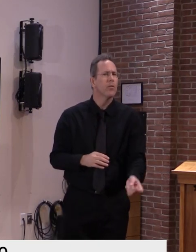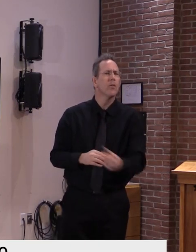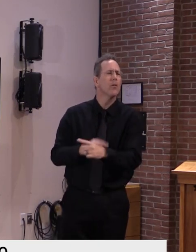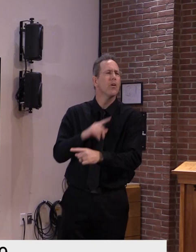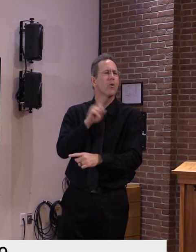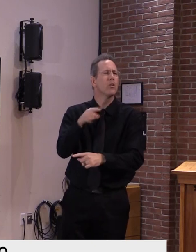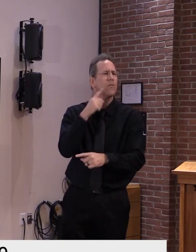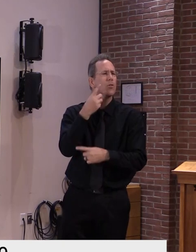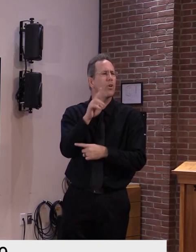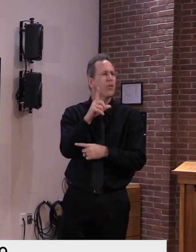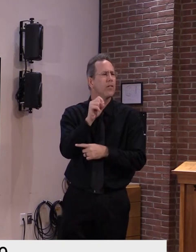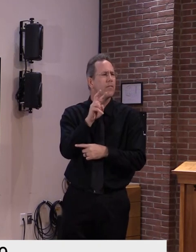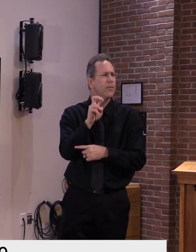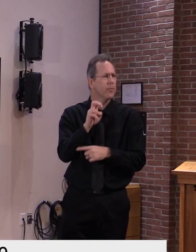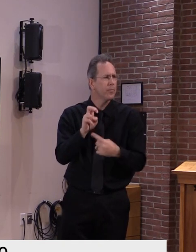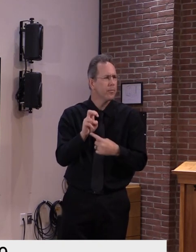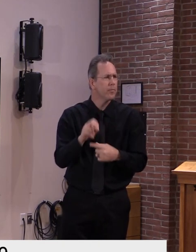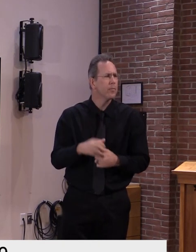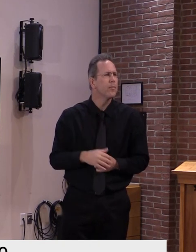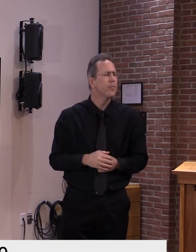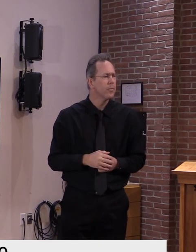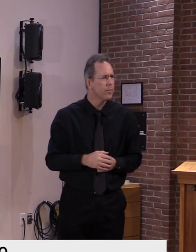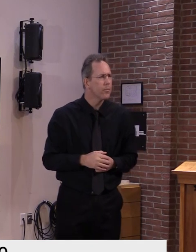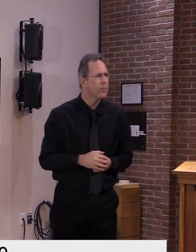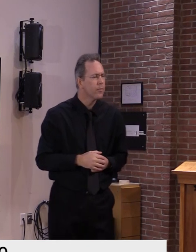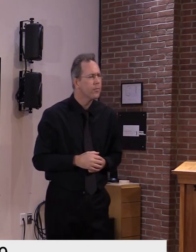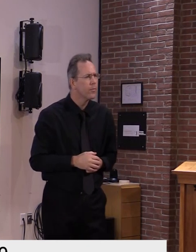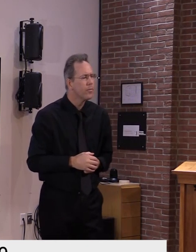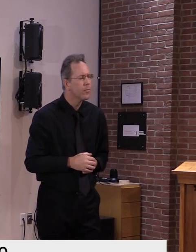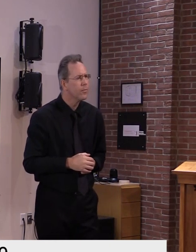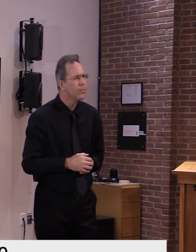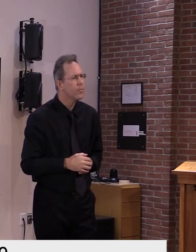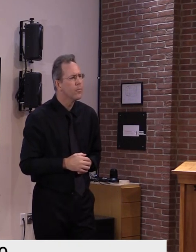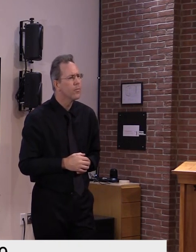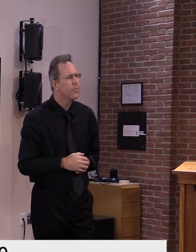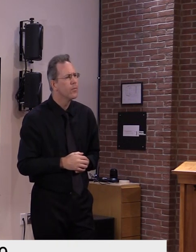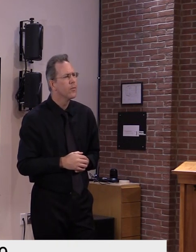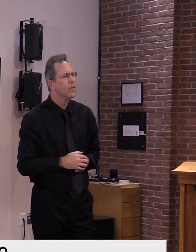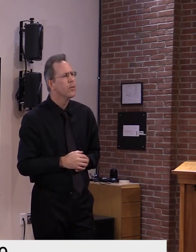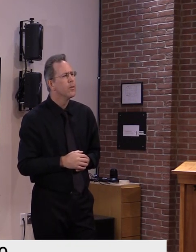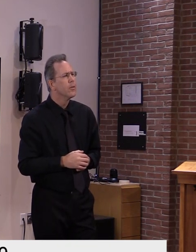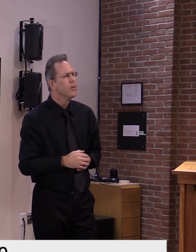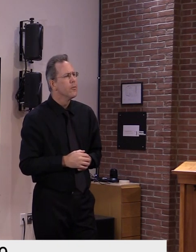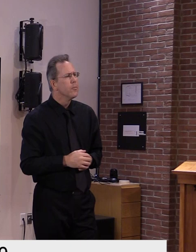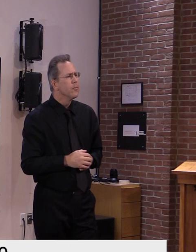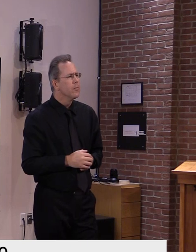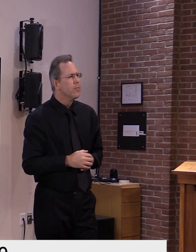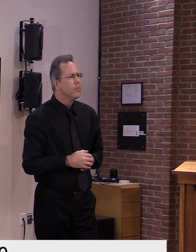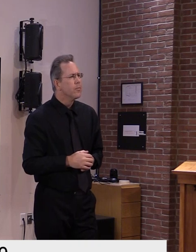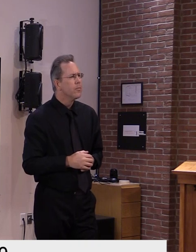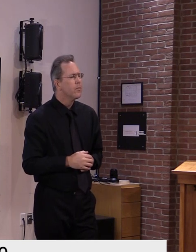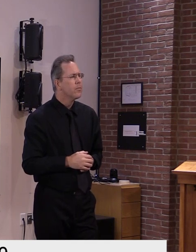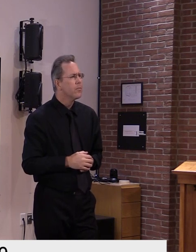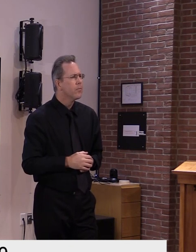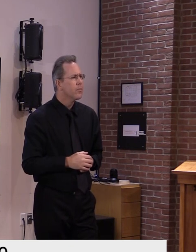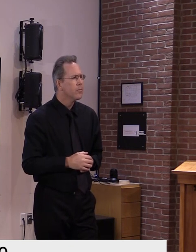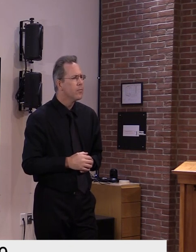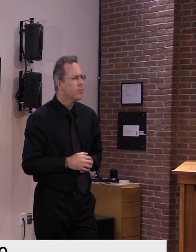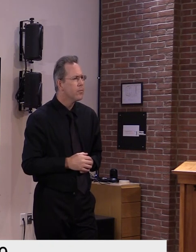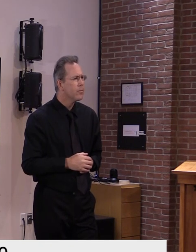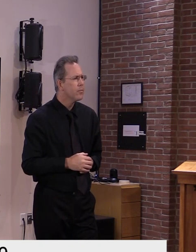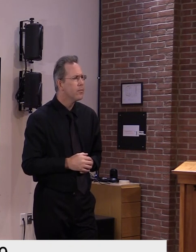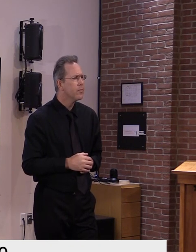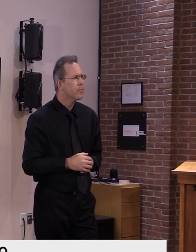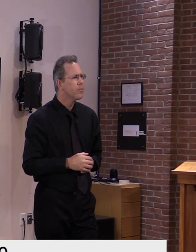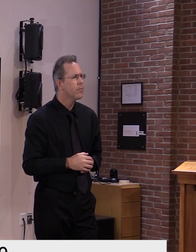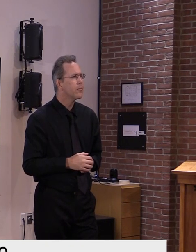multitude of information headed my way from different folks. And it seems